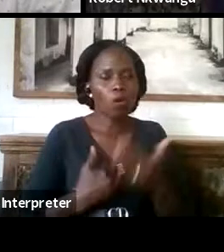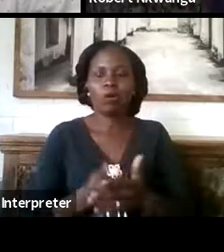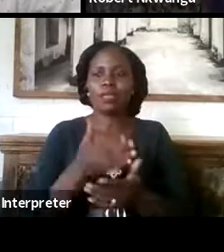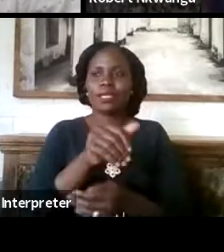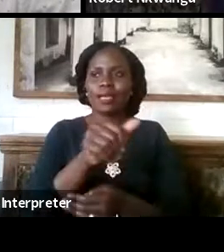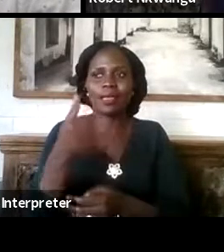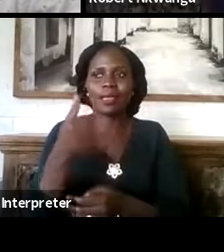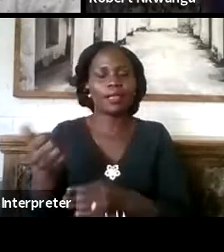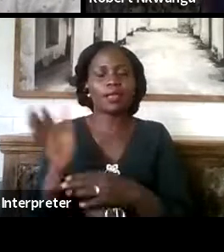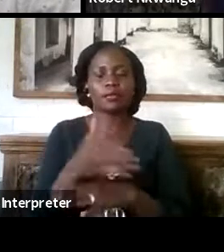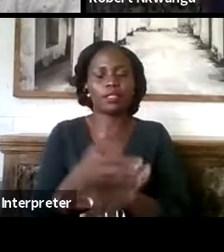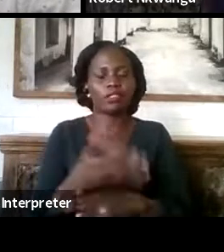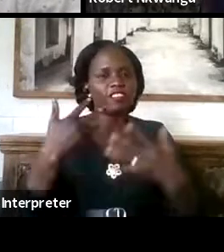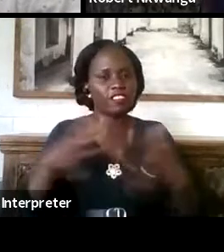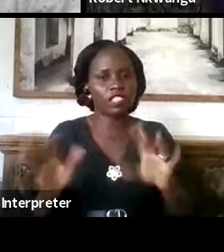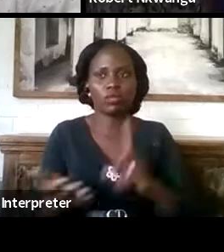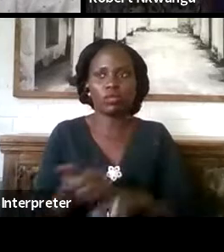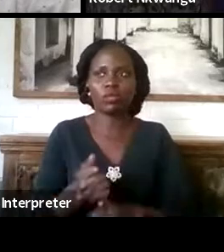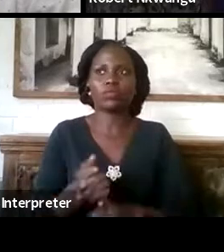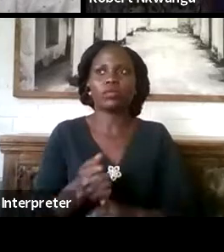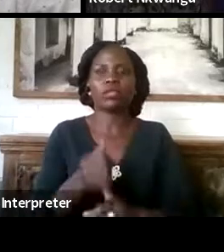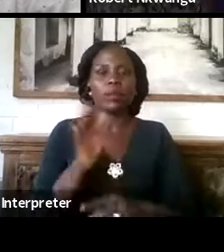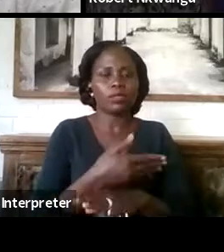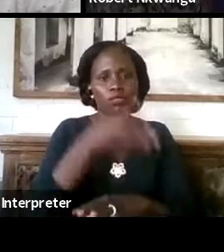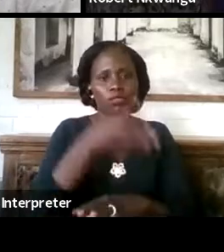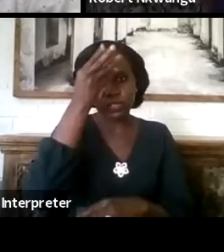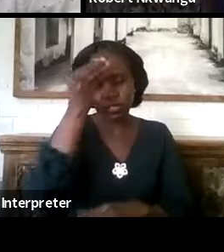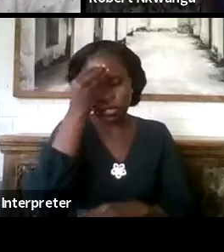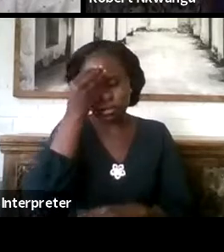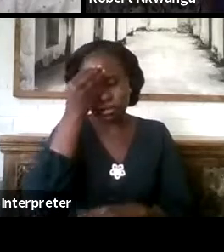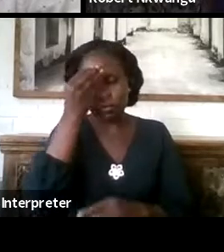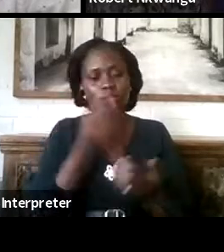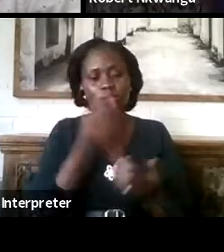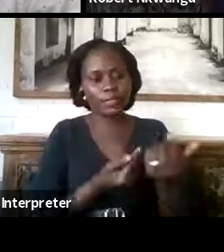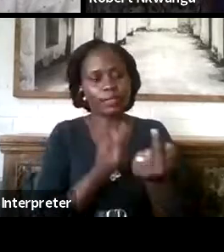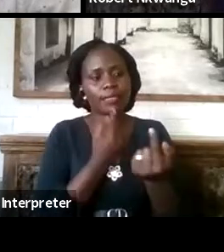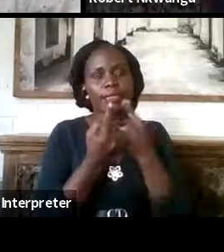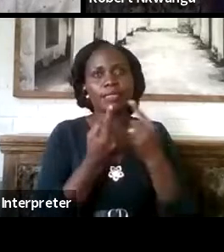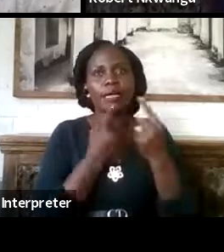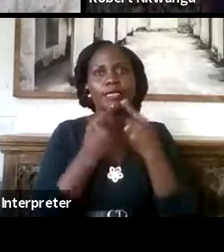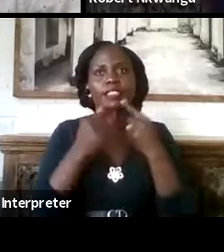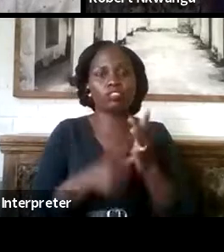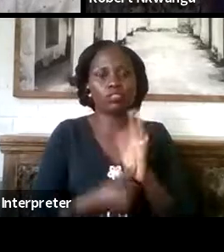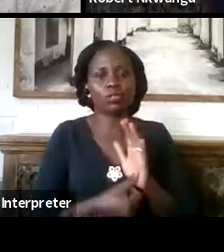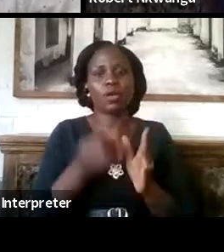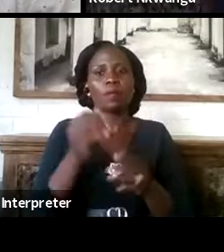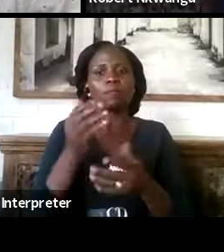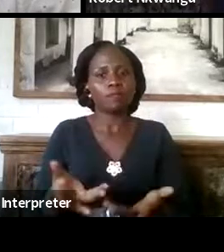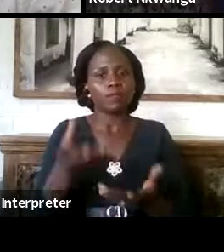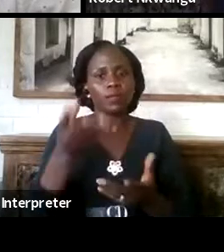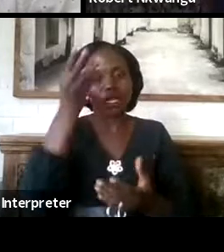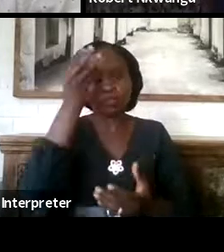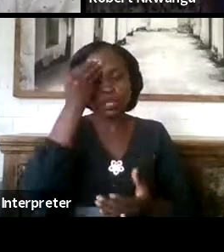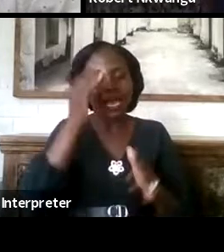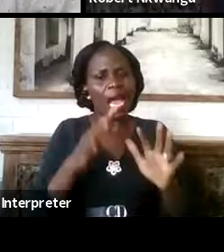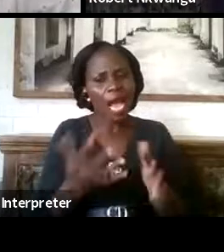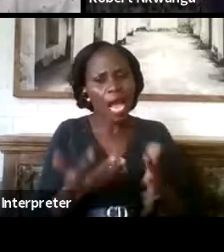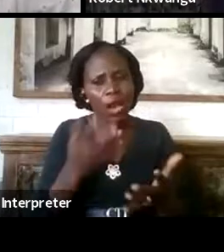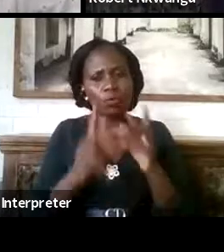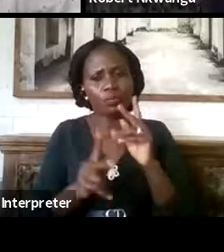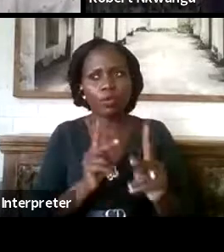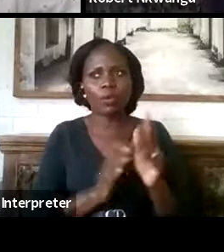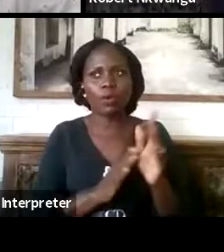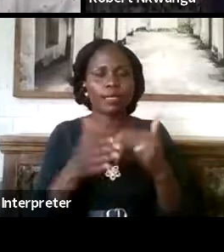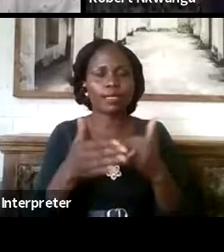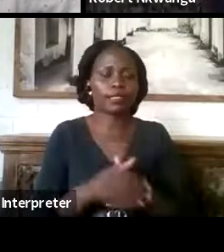appointment with the Minister of Education to discuss issues of special needs education, how our people are going to access as they move to online. So